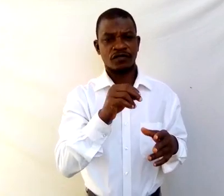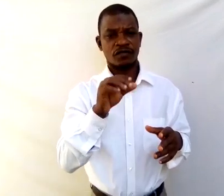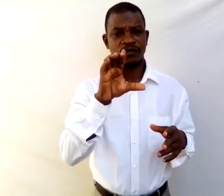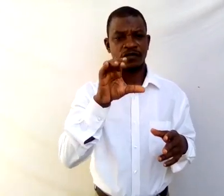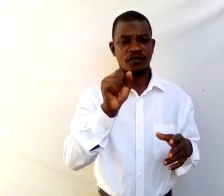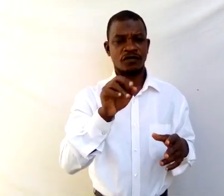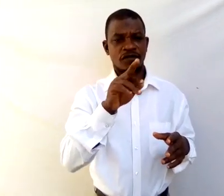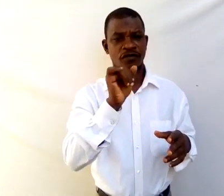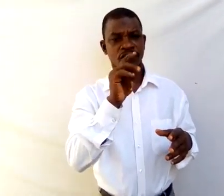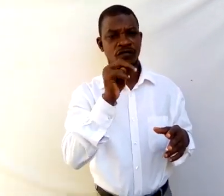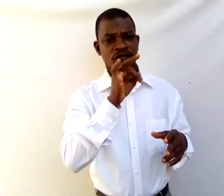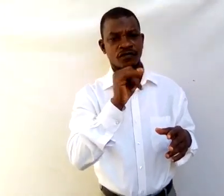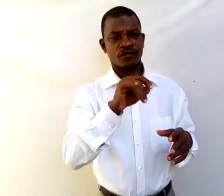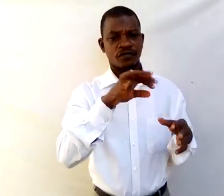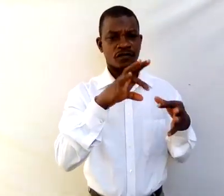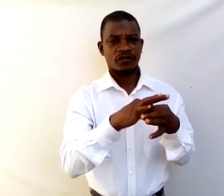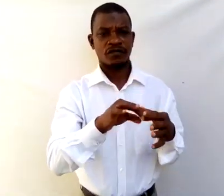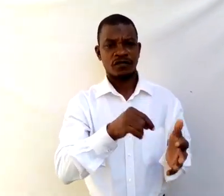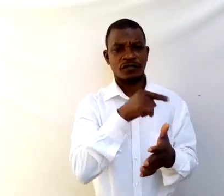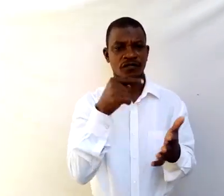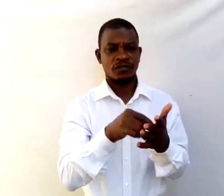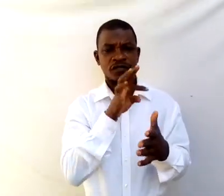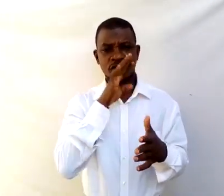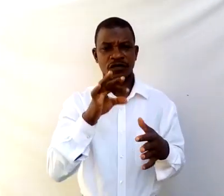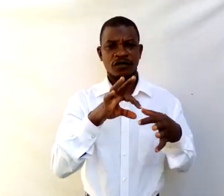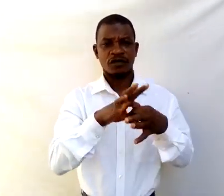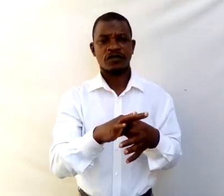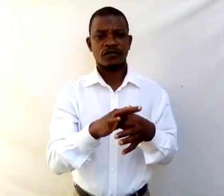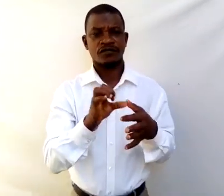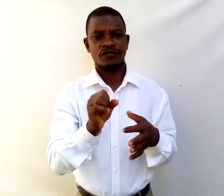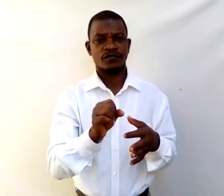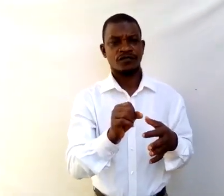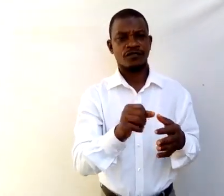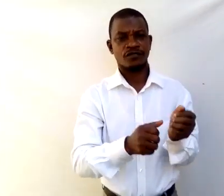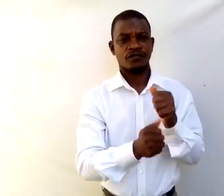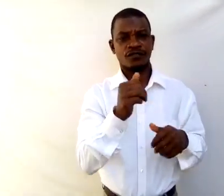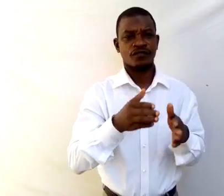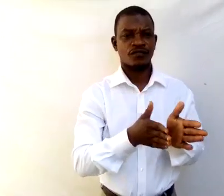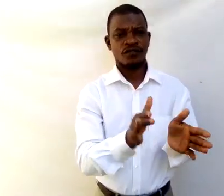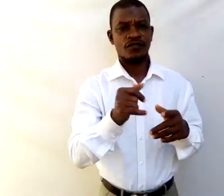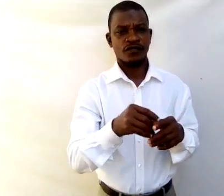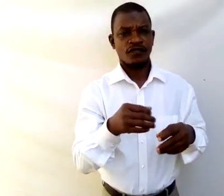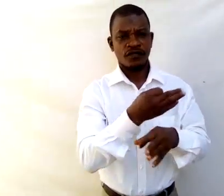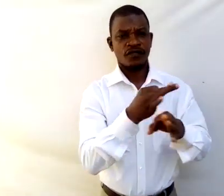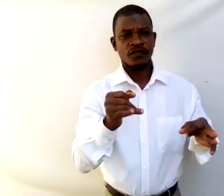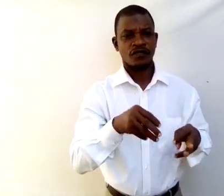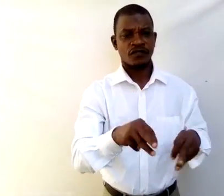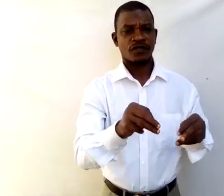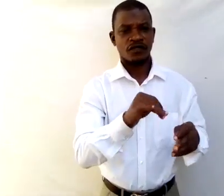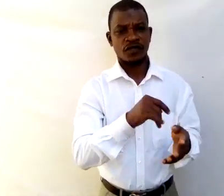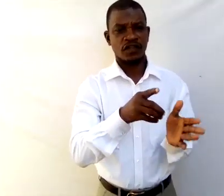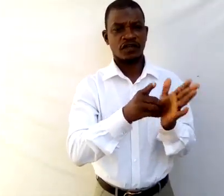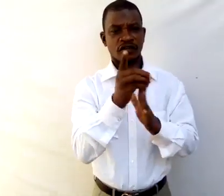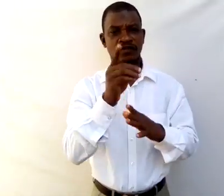Synovial joints. These are joints which allow free movement due to the presence of